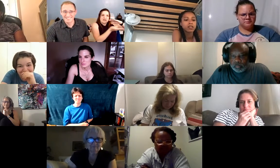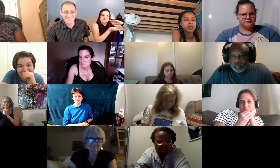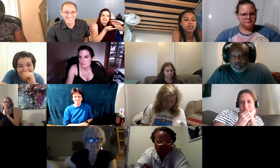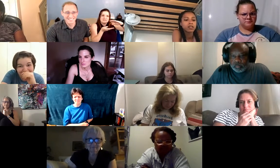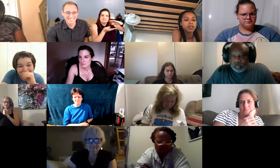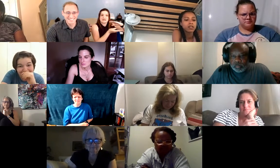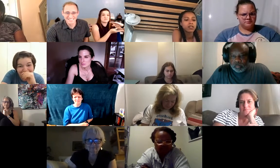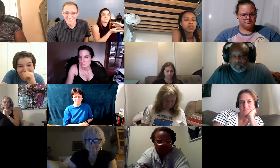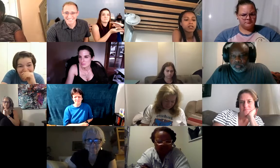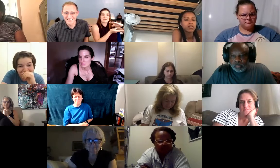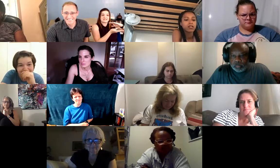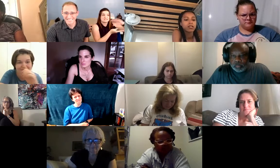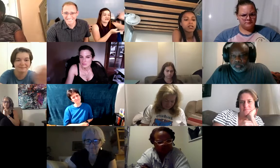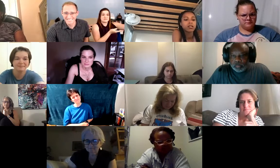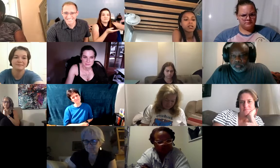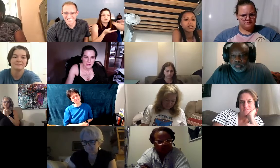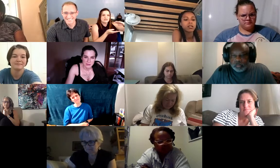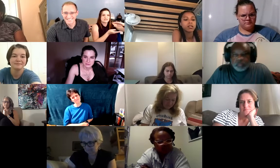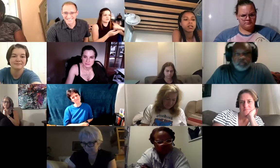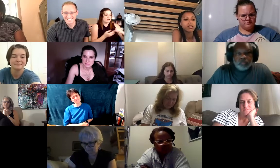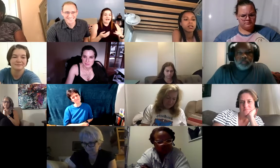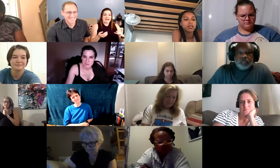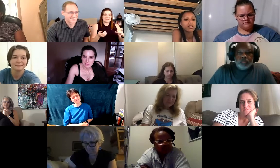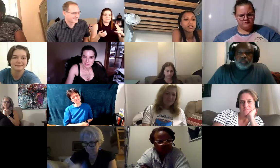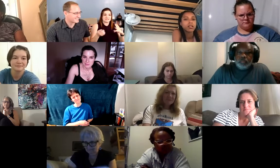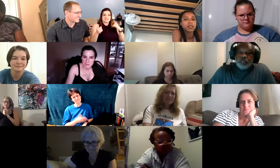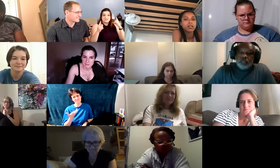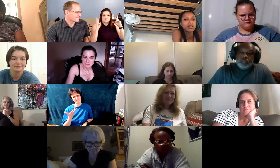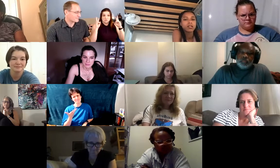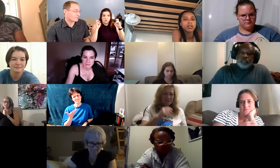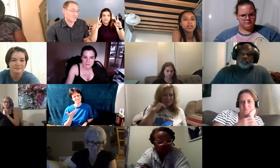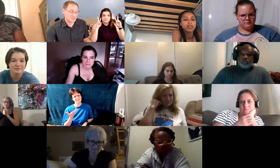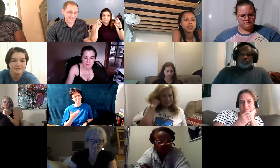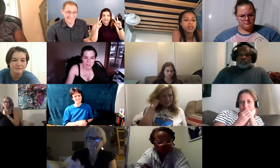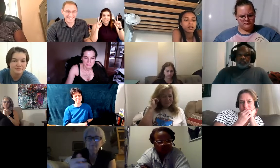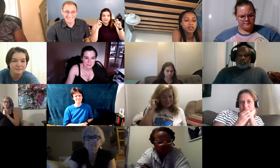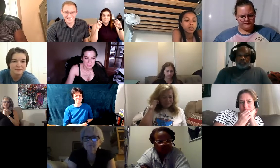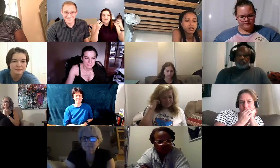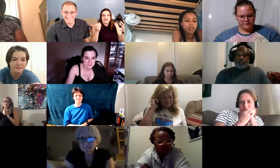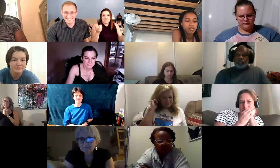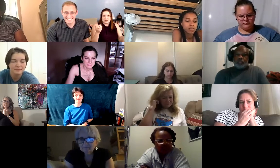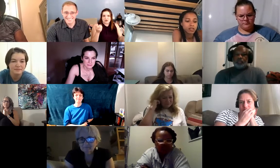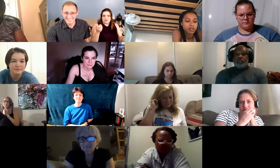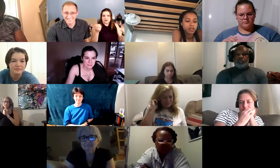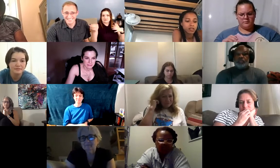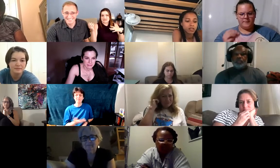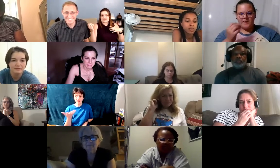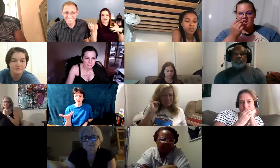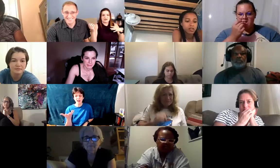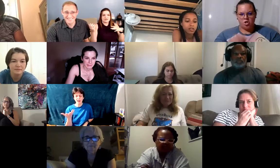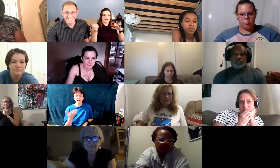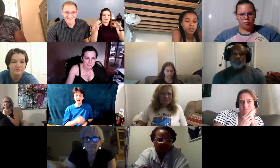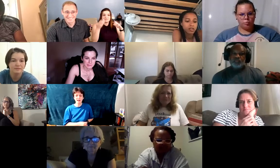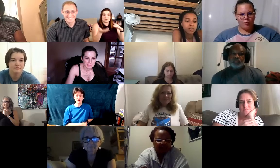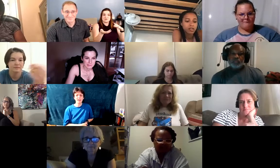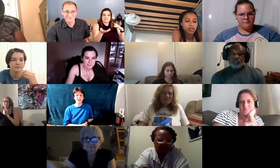in my entertainment stand. It was the best. I had a computer in my living room. And then because they did a rolling blackout and I didn't know and I was out of